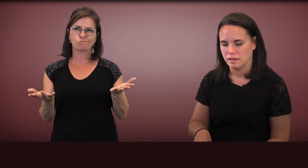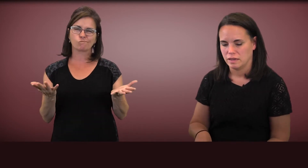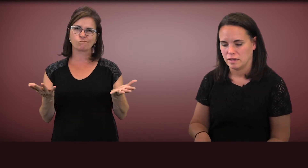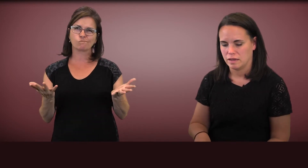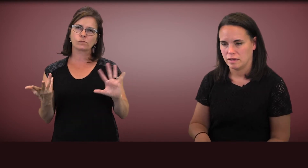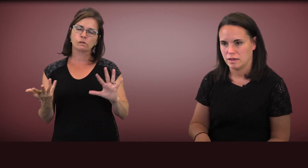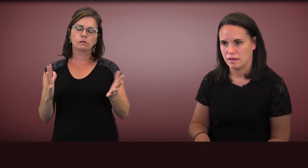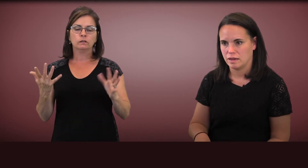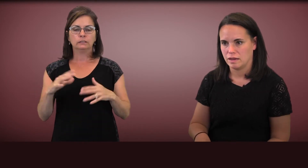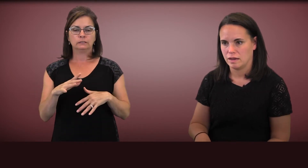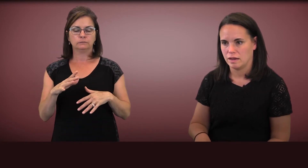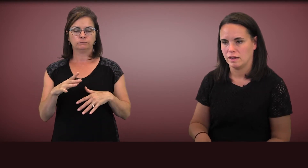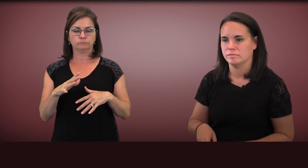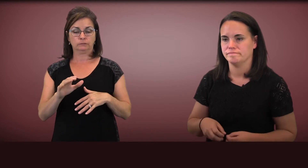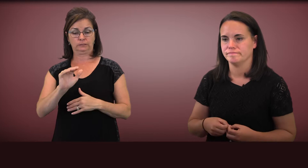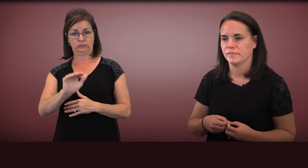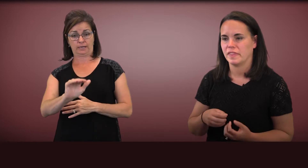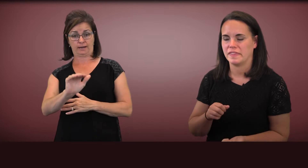that